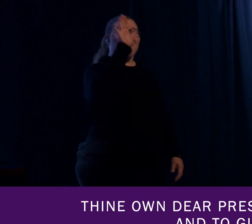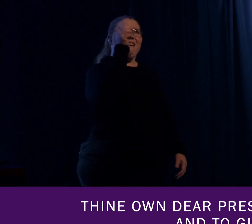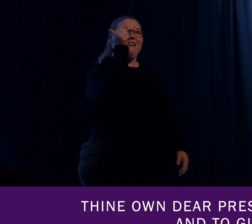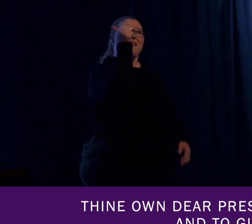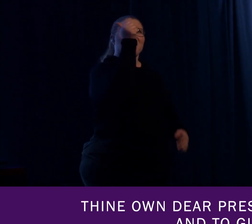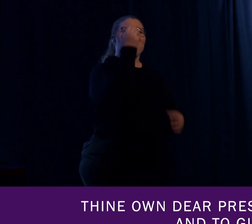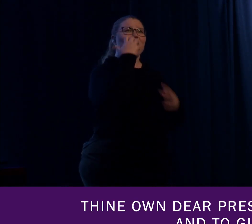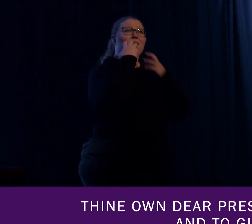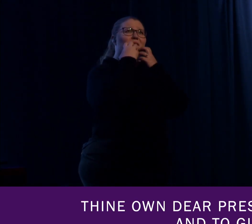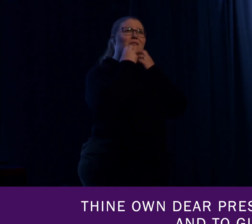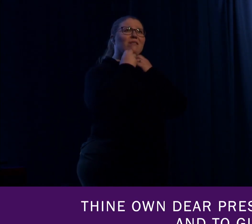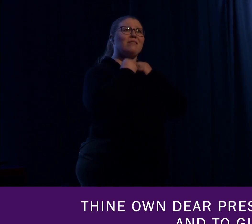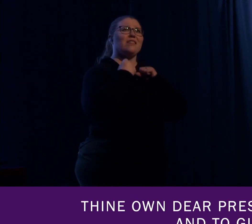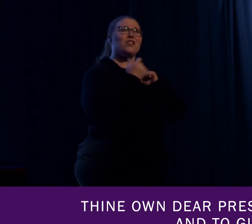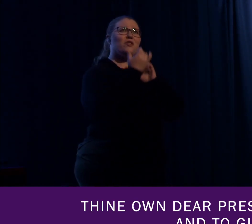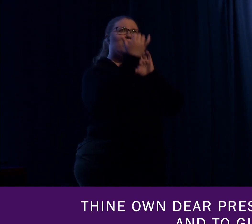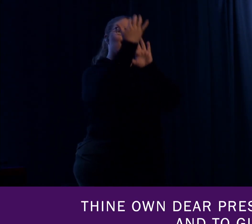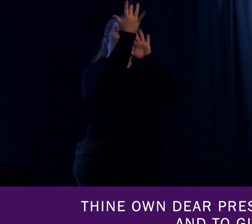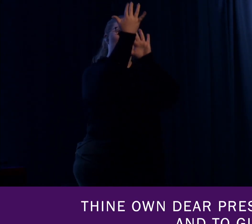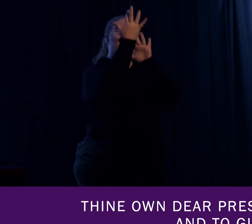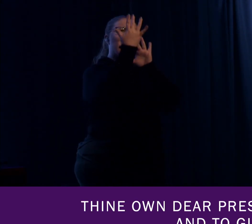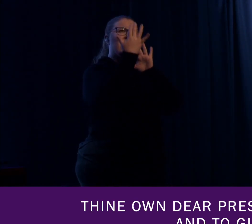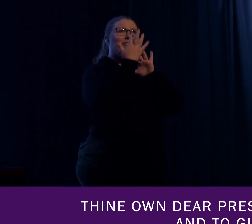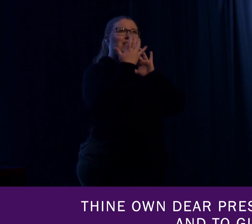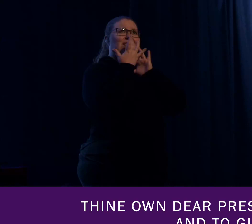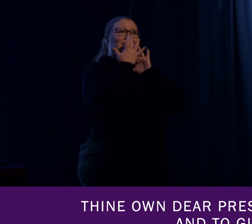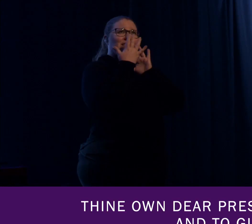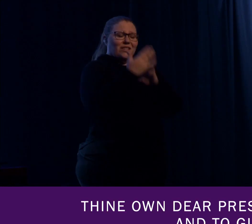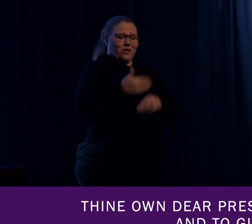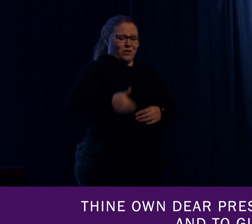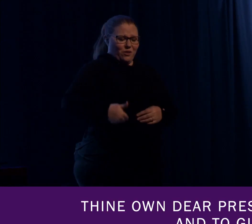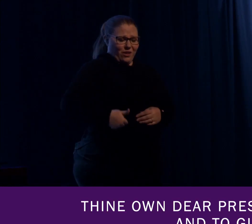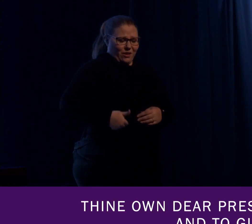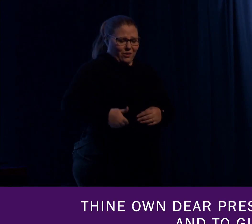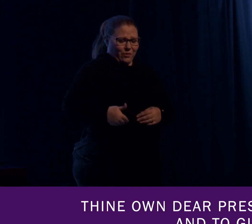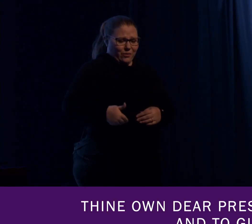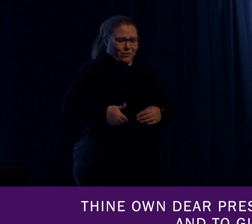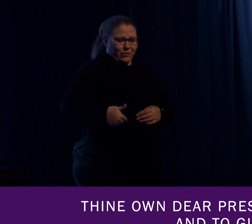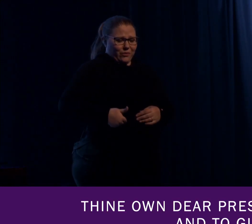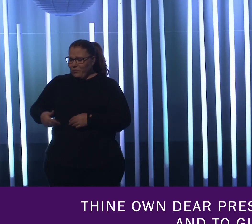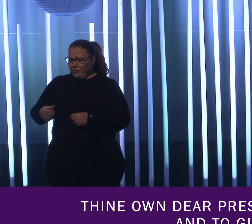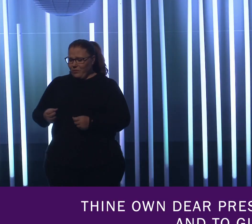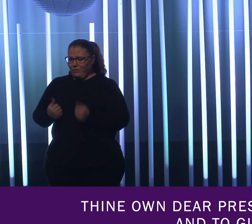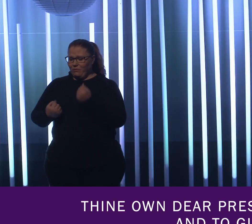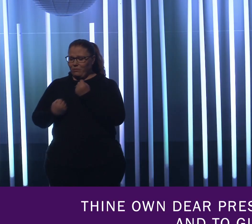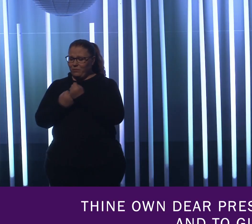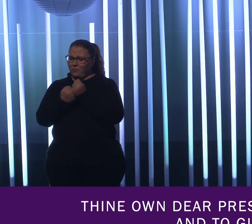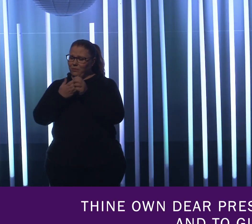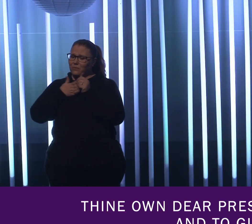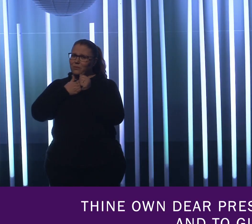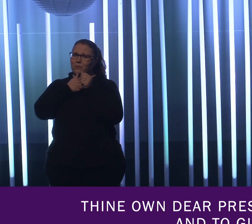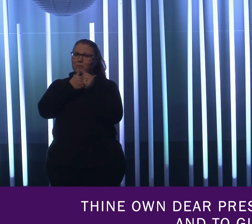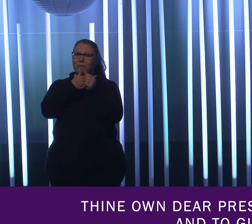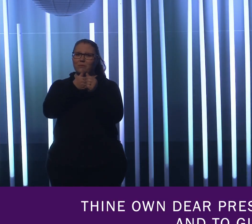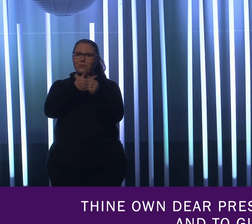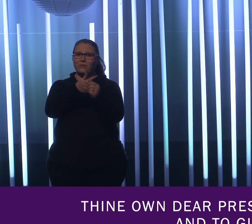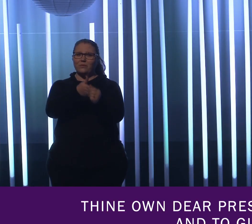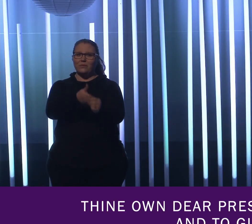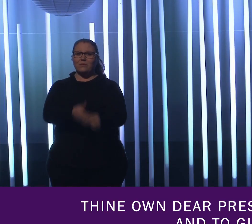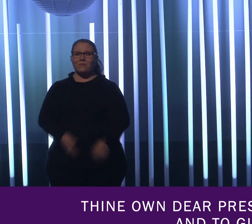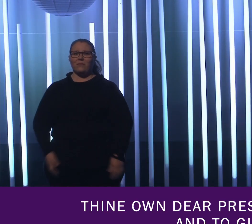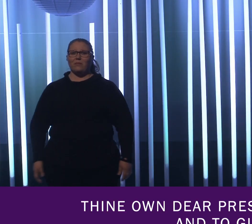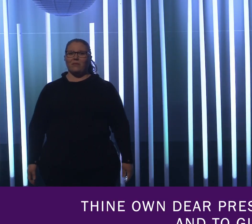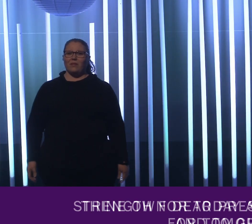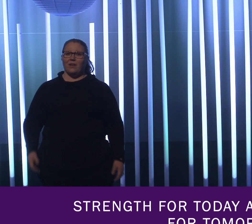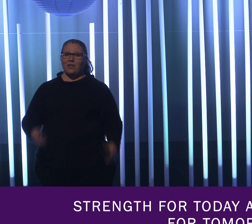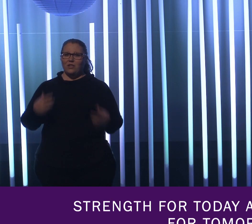endureth, thine own dear presence to cheer and to